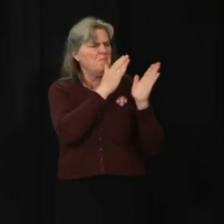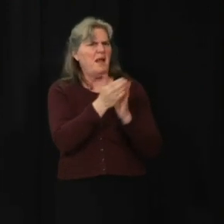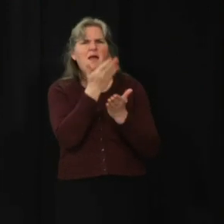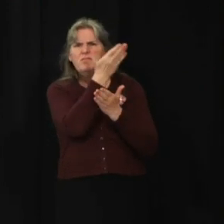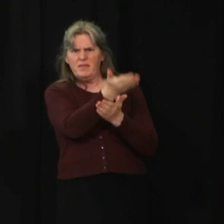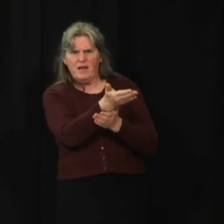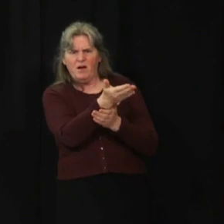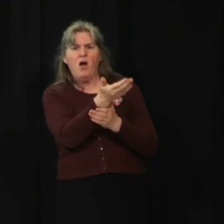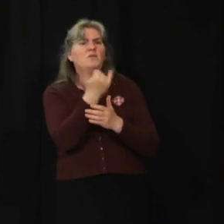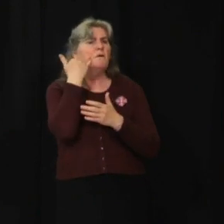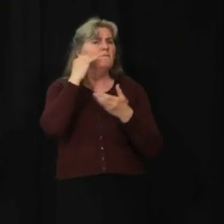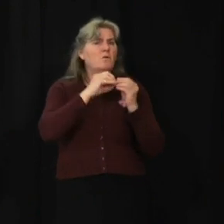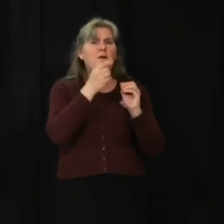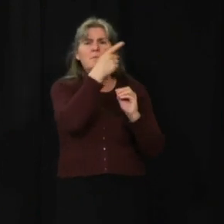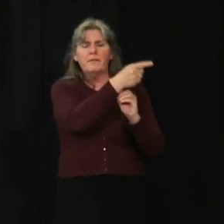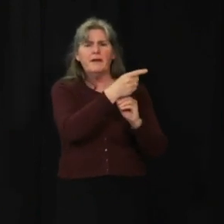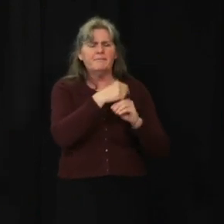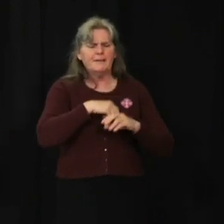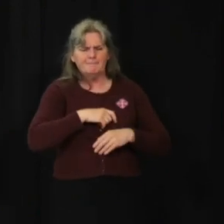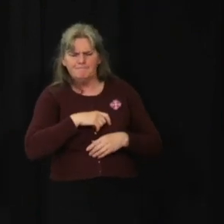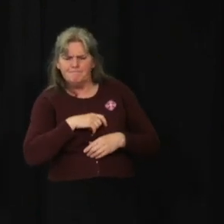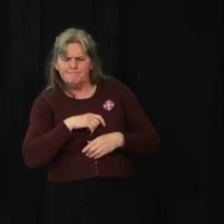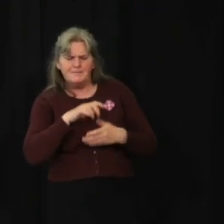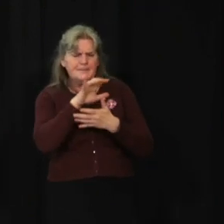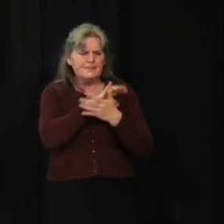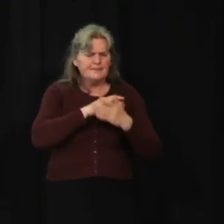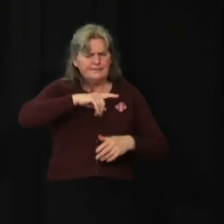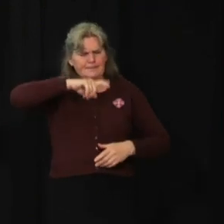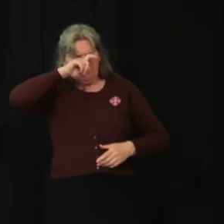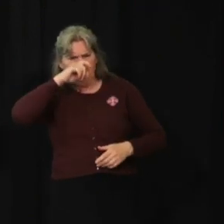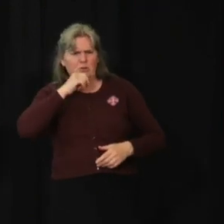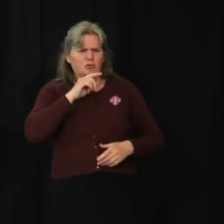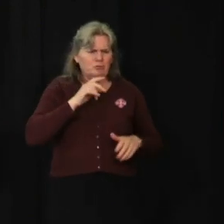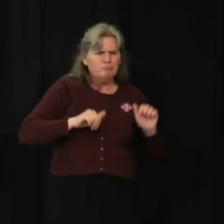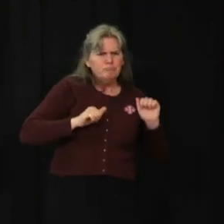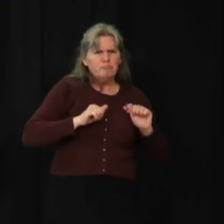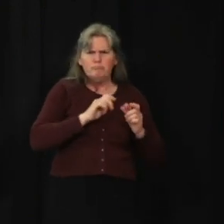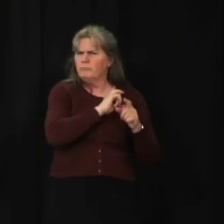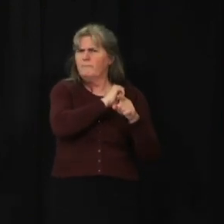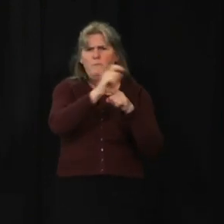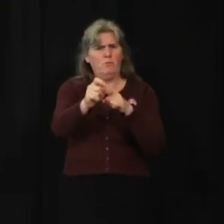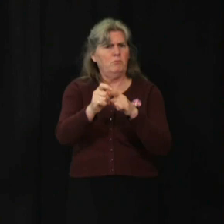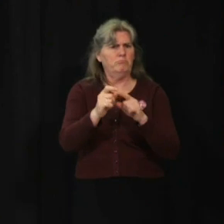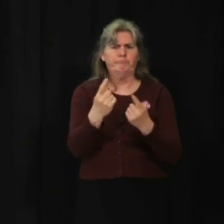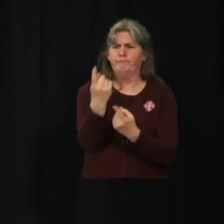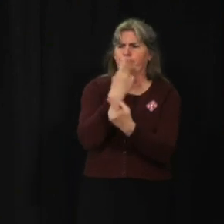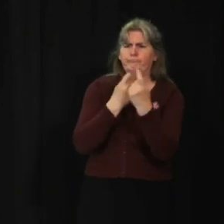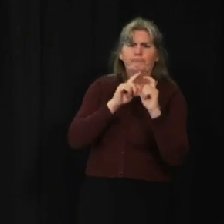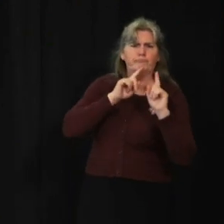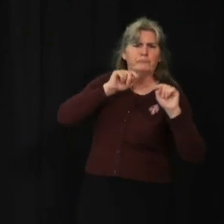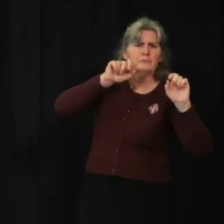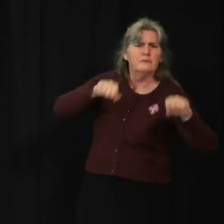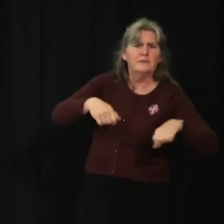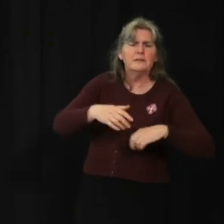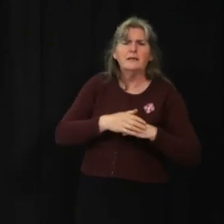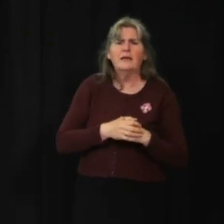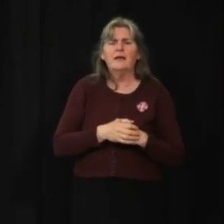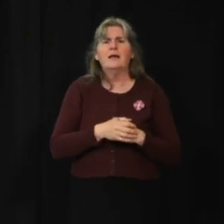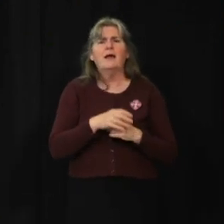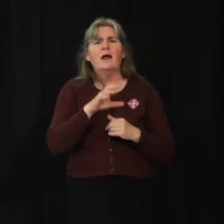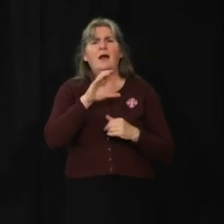the phone numbers that are there to answer any specific questions that people have. Also the COVID-19 info